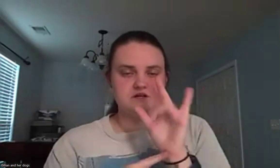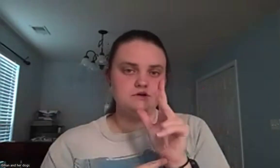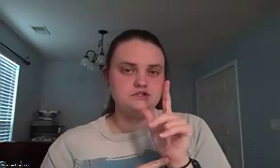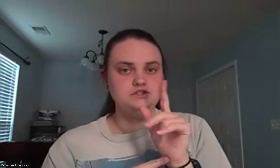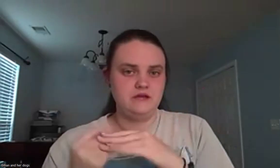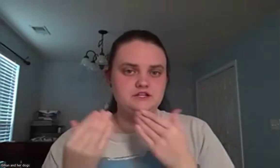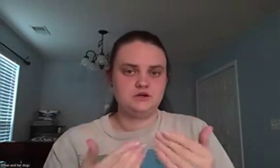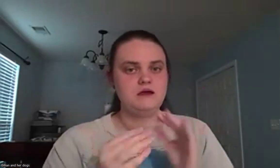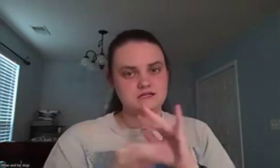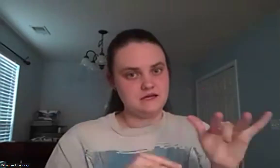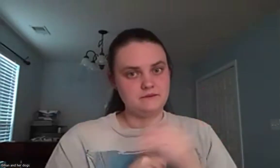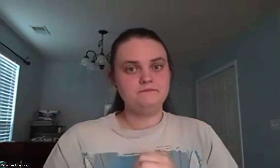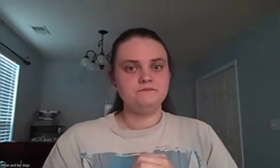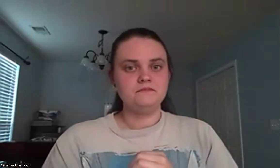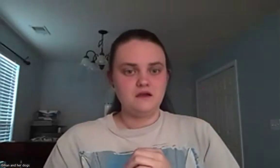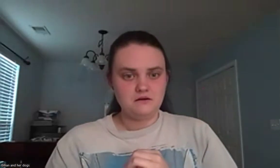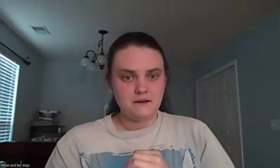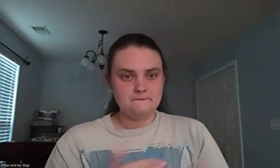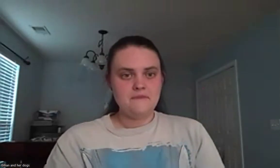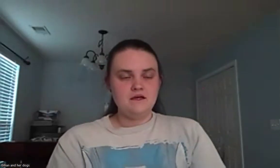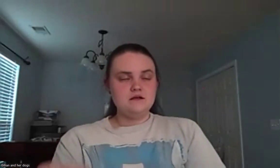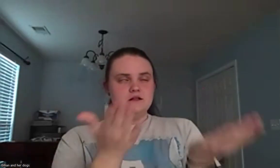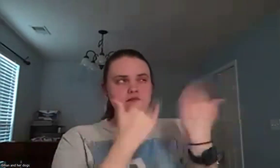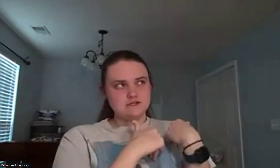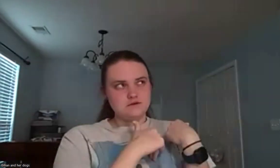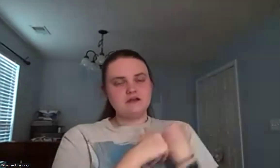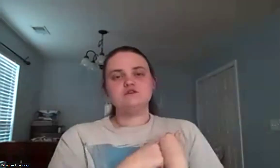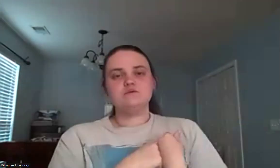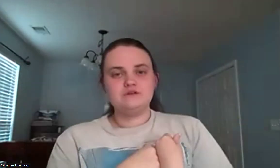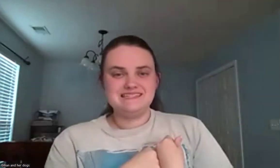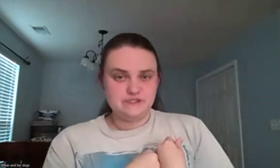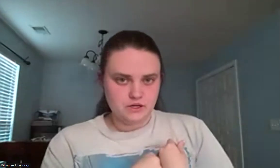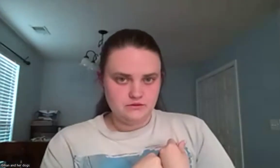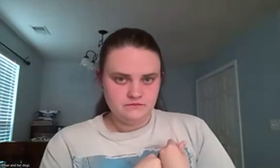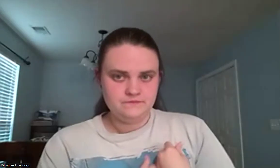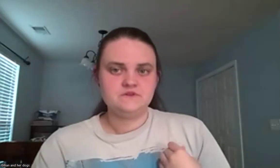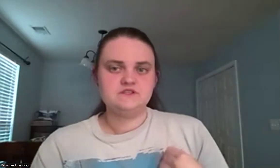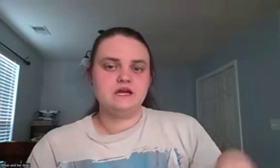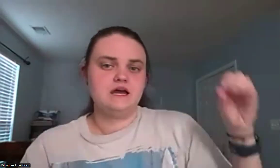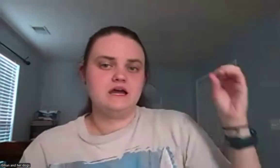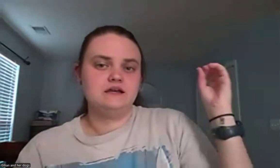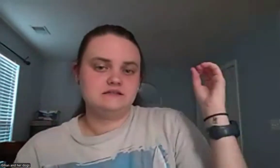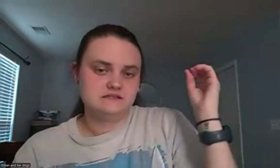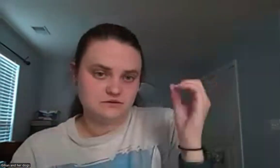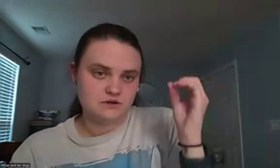numbers. You can just go ahead and sign them. Okay, let's go back. So we'll go to 0. So we had